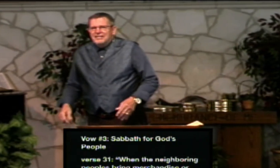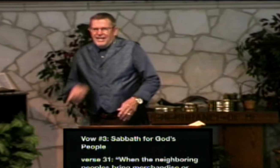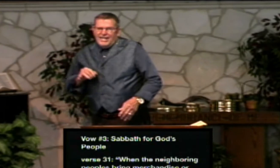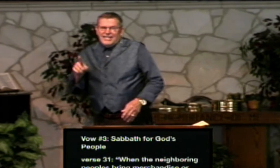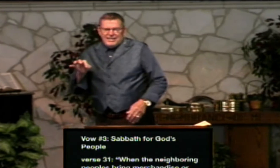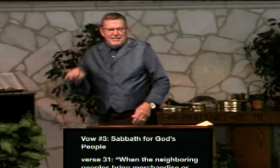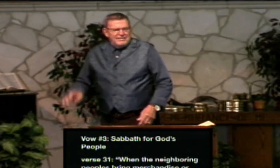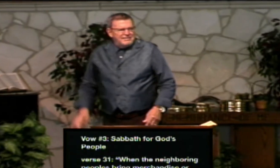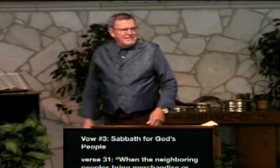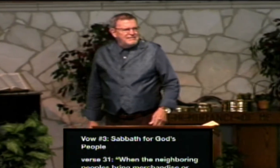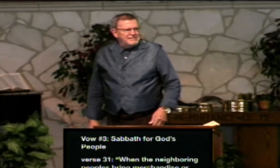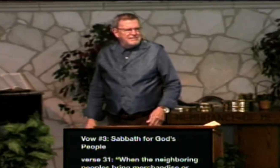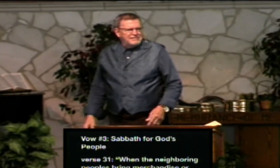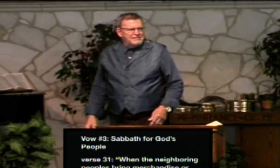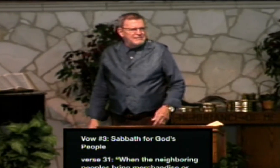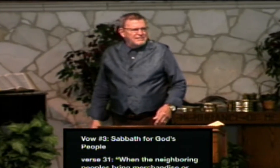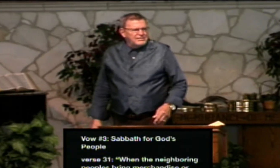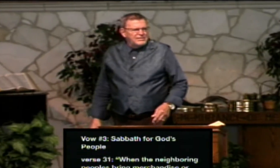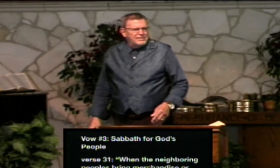I did.